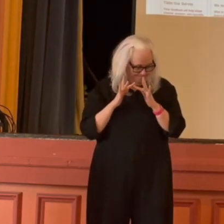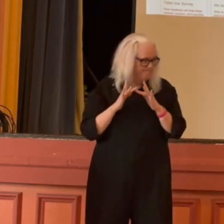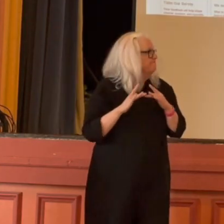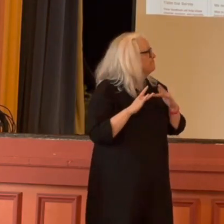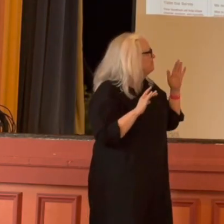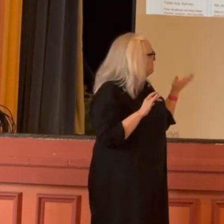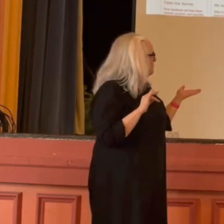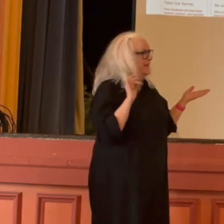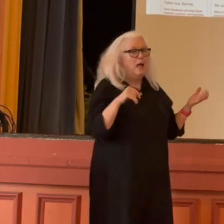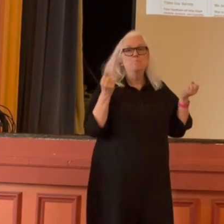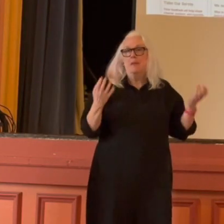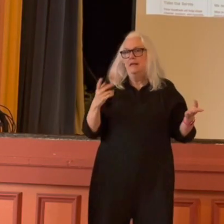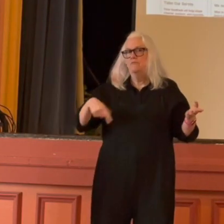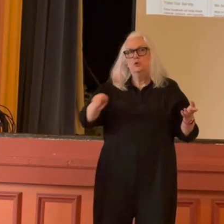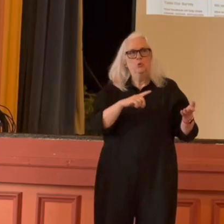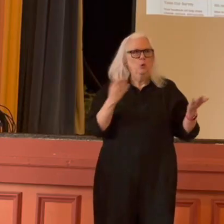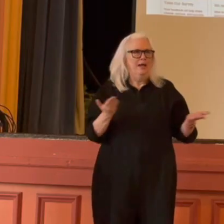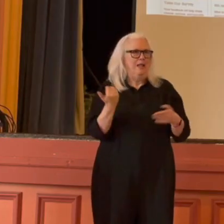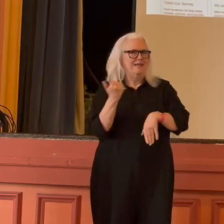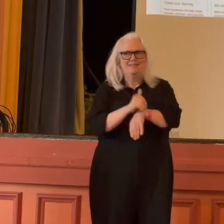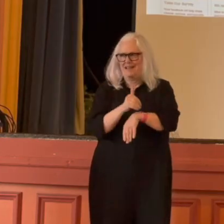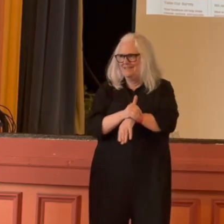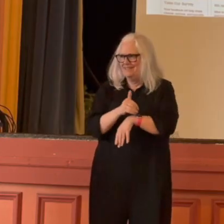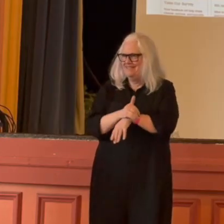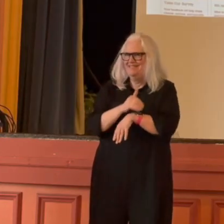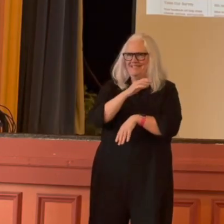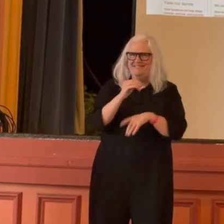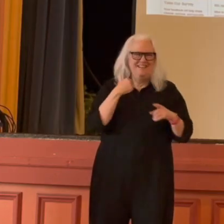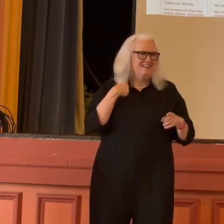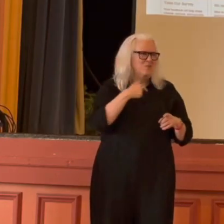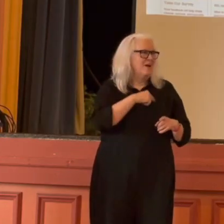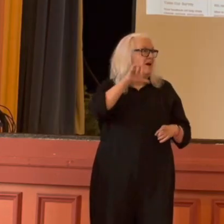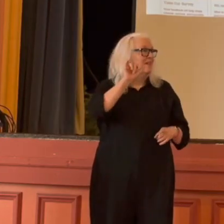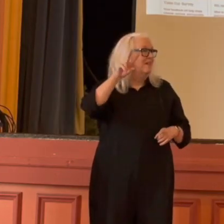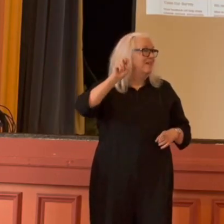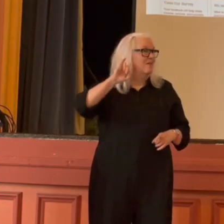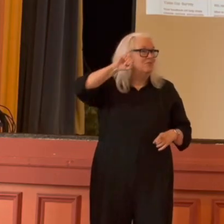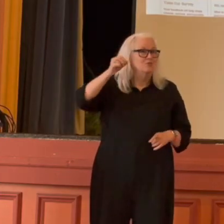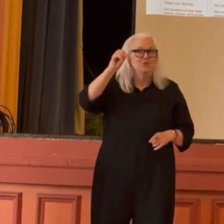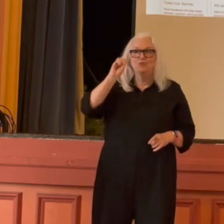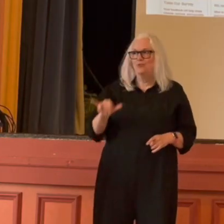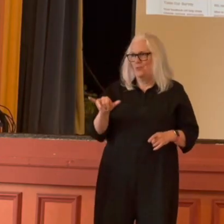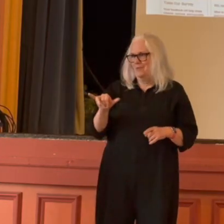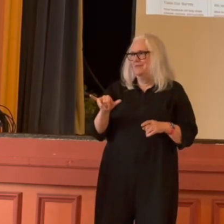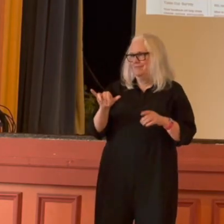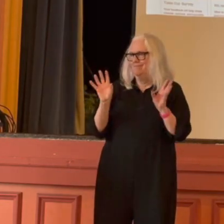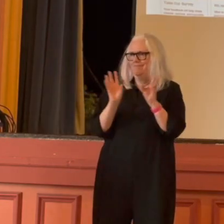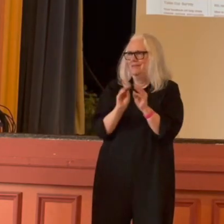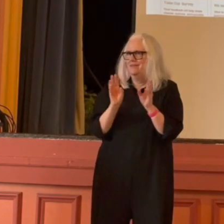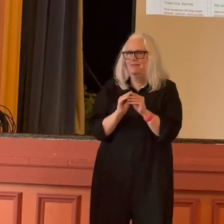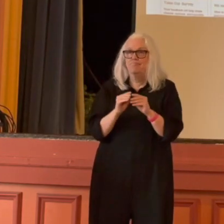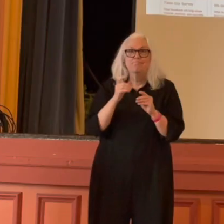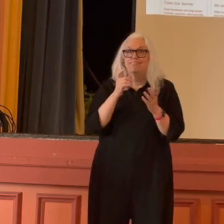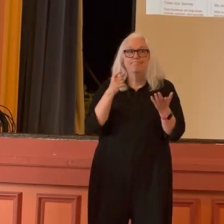portion of you were here last night when we were at the Lovejoy meeting. However, those of you who were